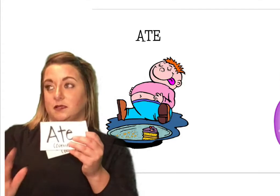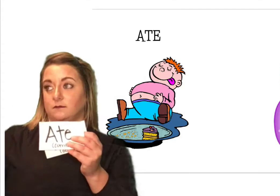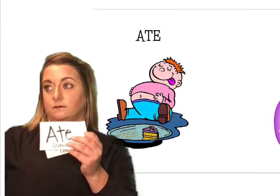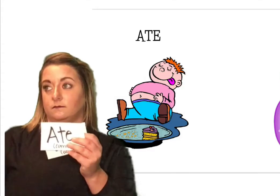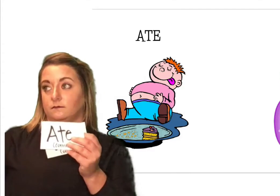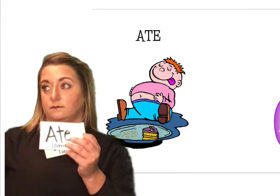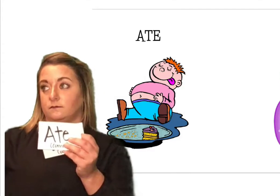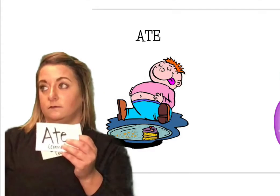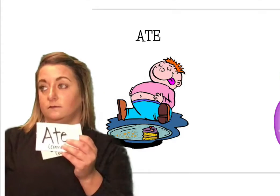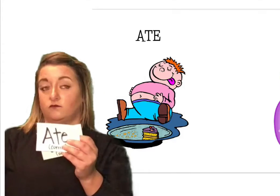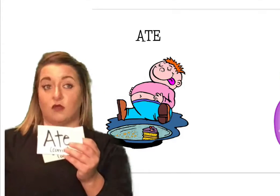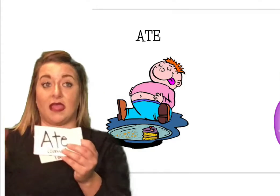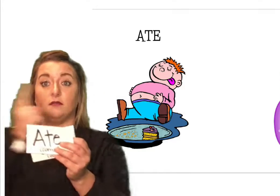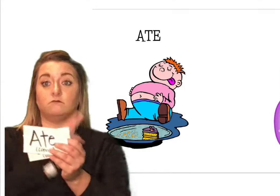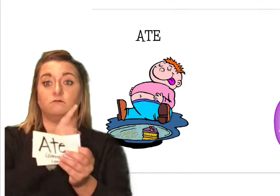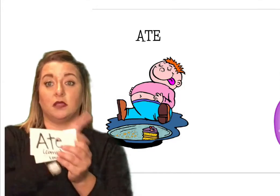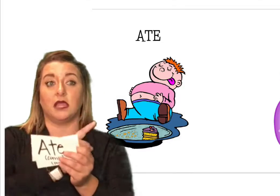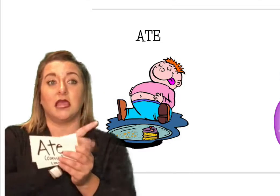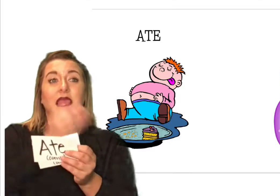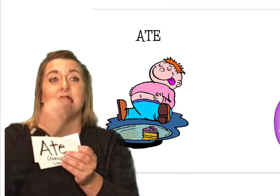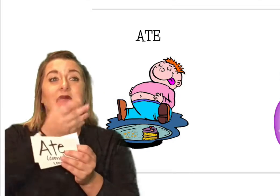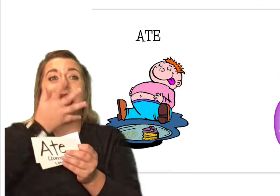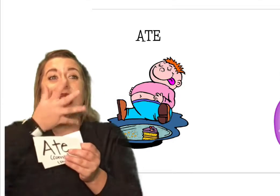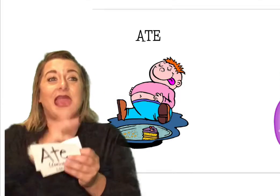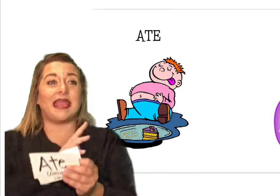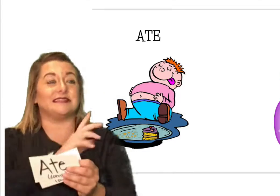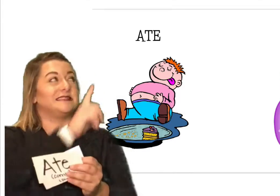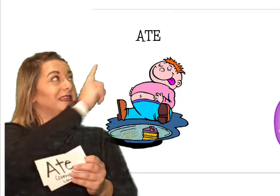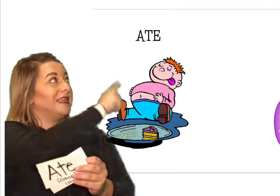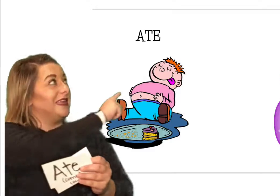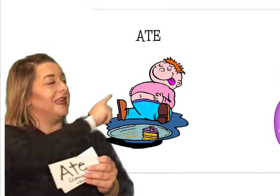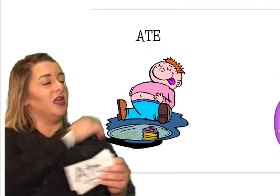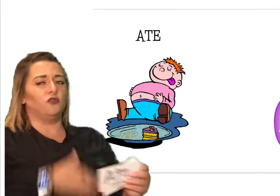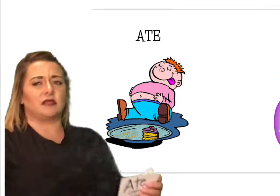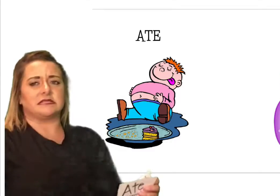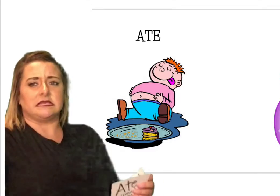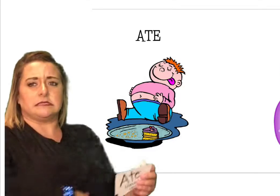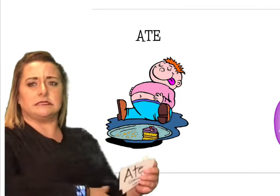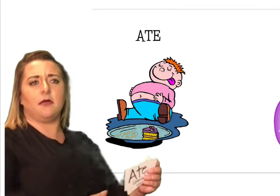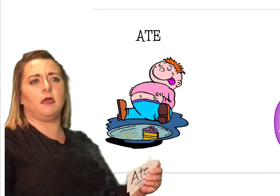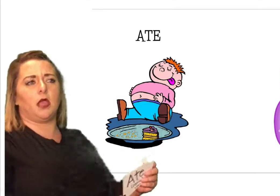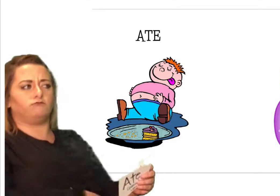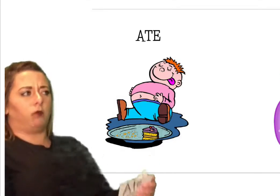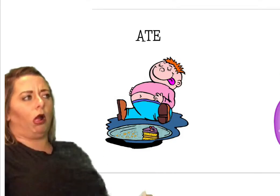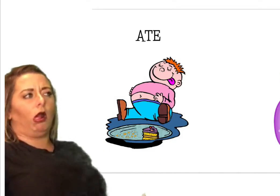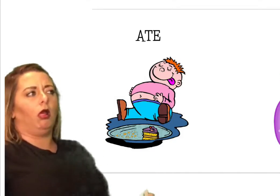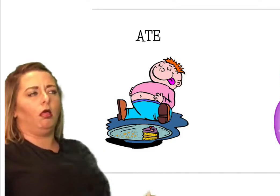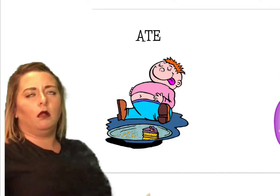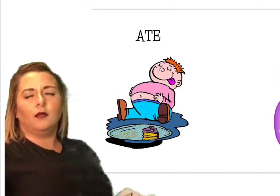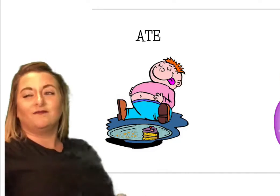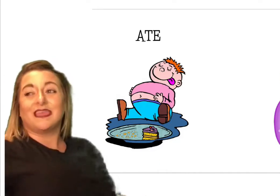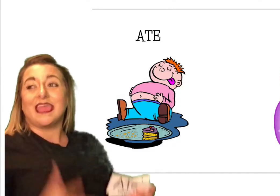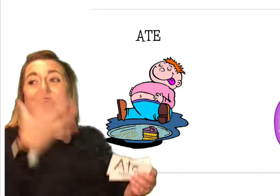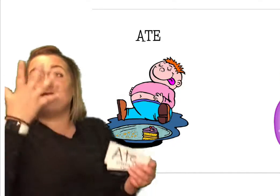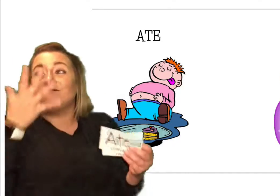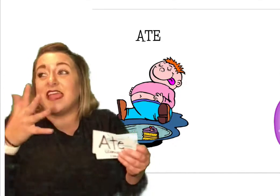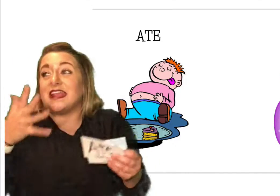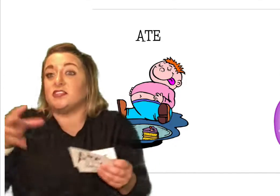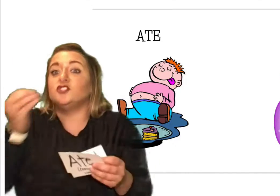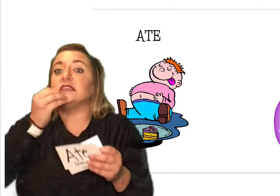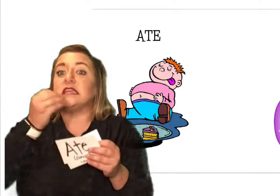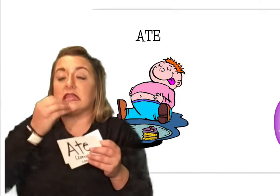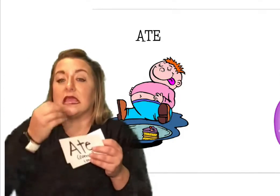8. Right? 8. You can see his stomach.